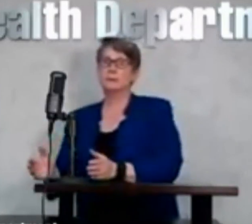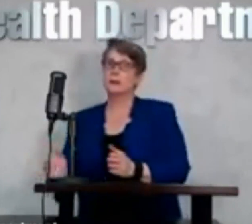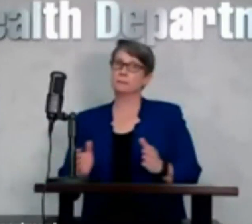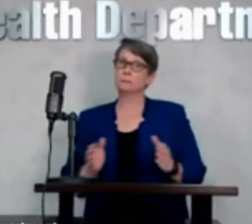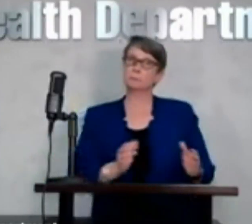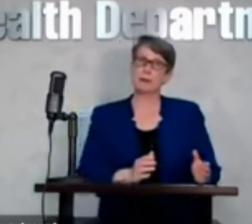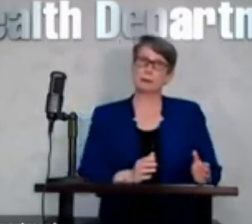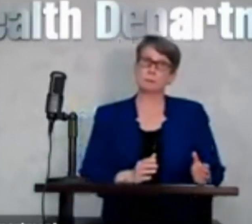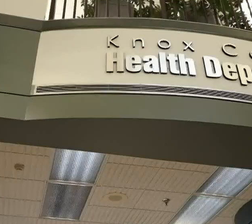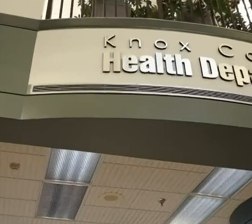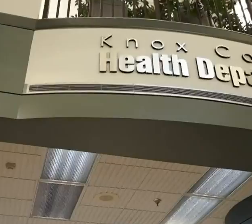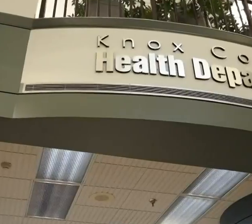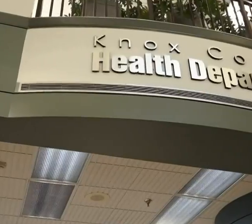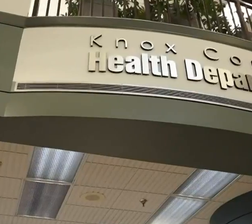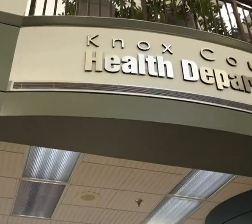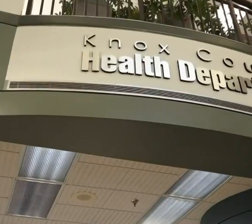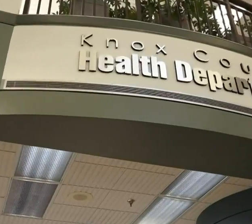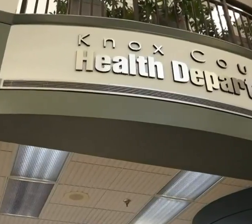forward and not have to move backward.